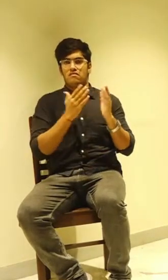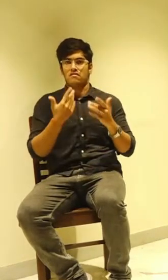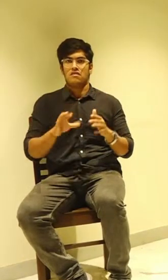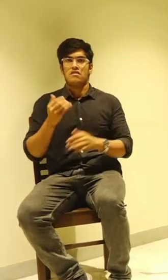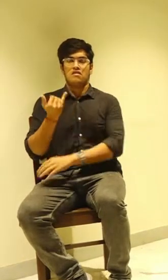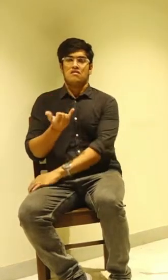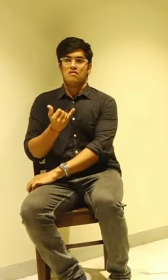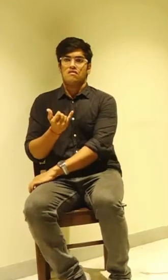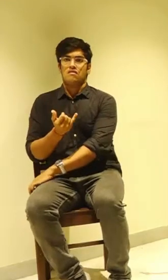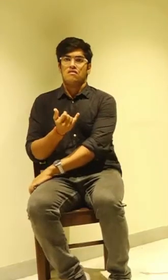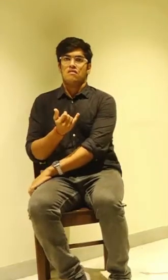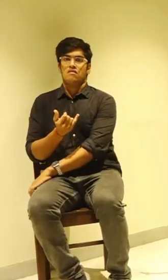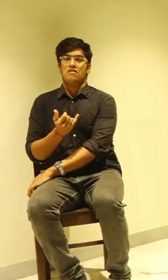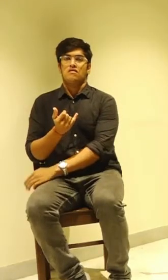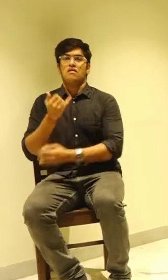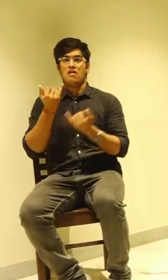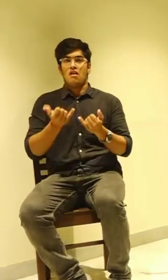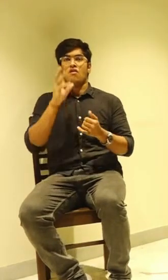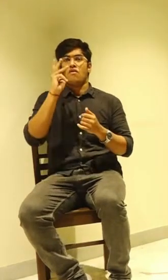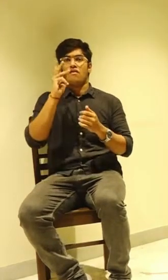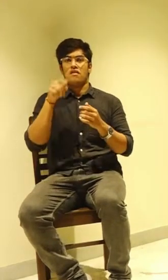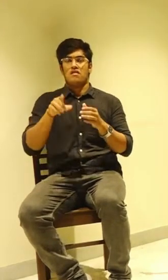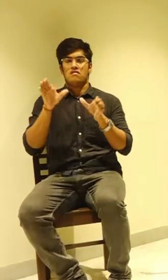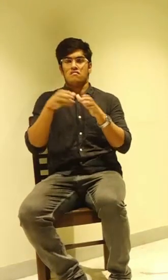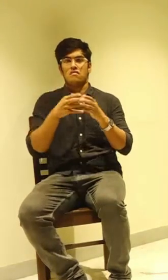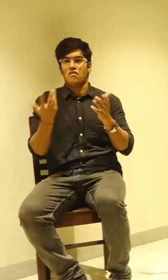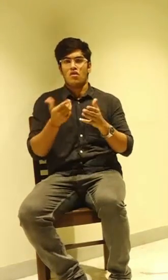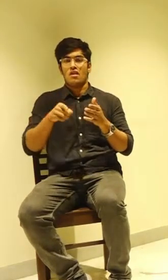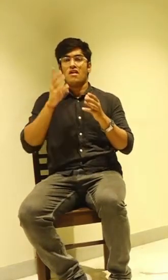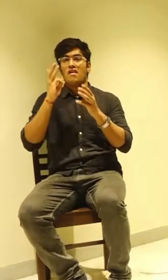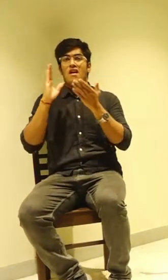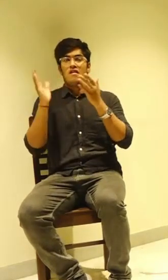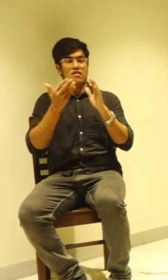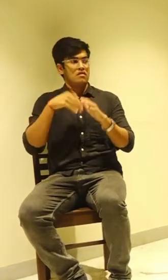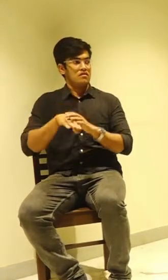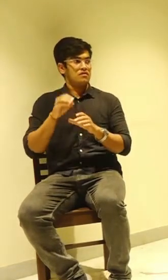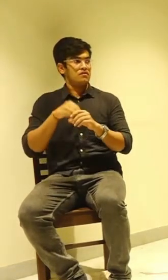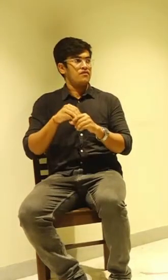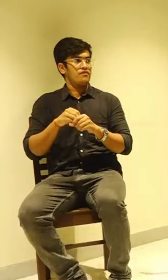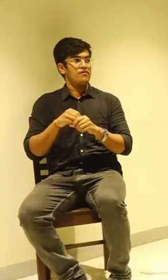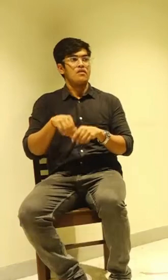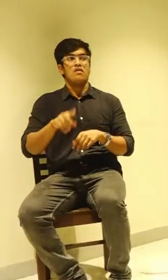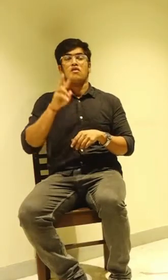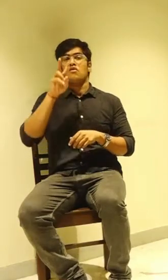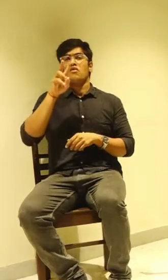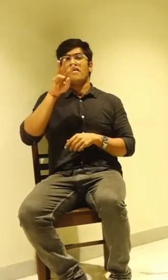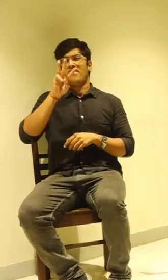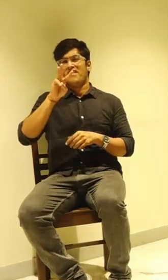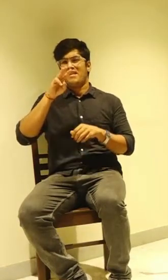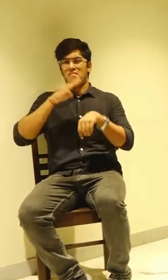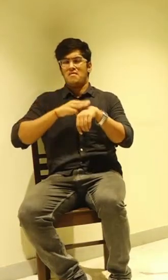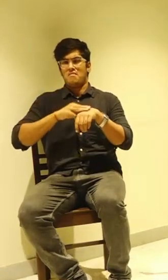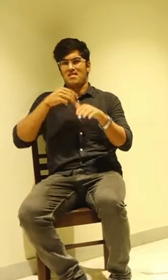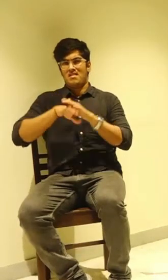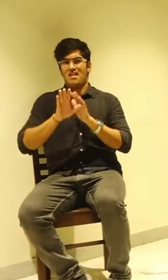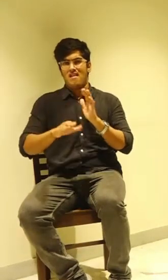where the about phase happens in the drafting committee. Now why is this about phase important? three members of the drafting